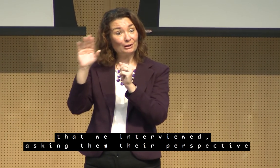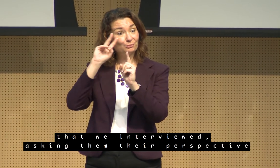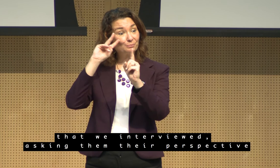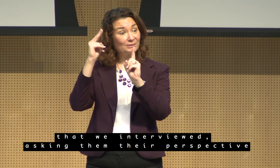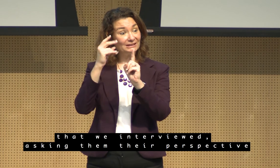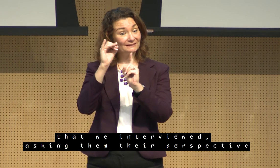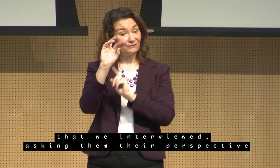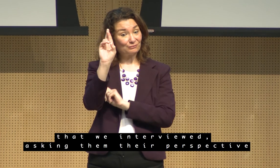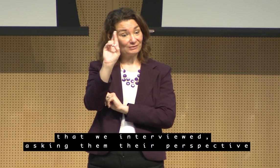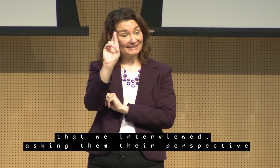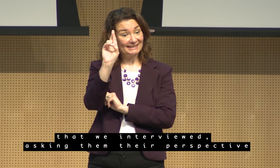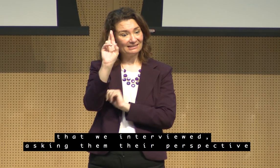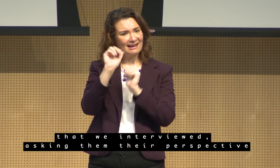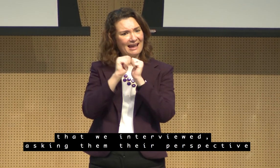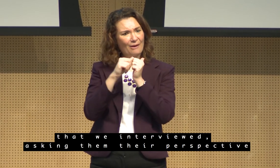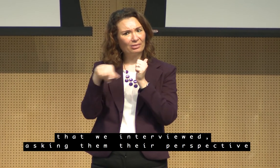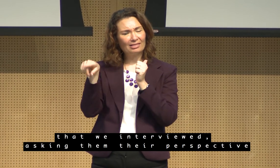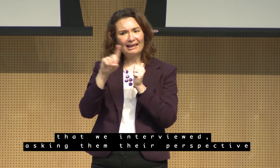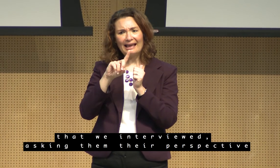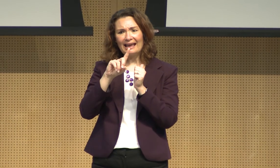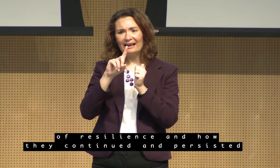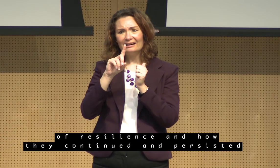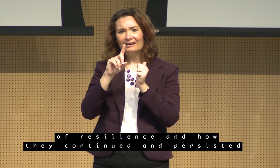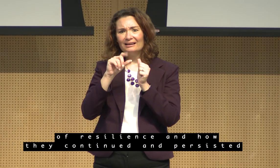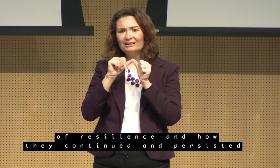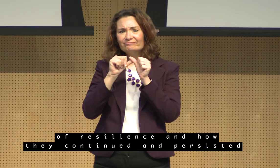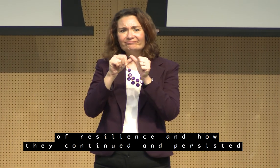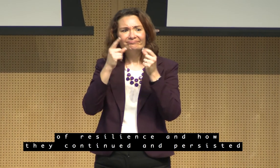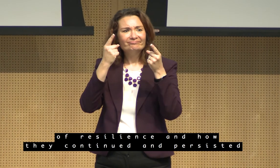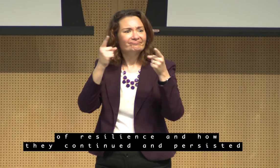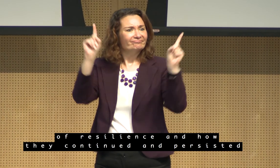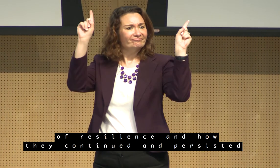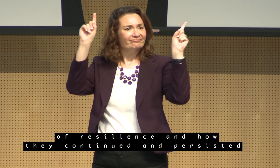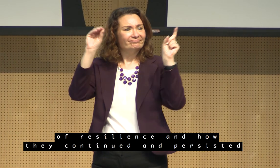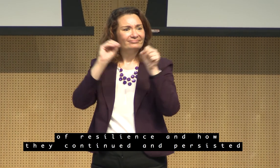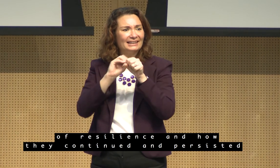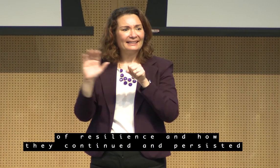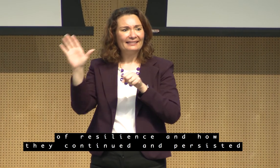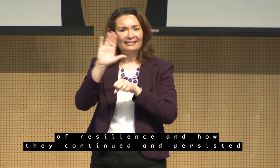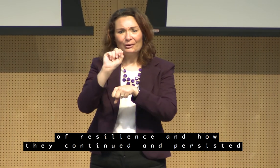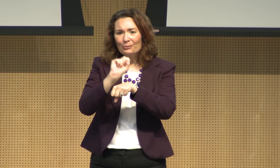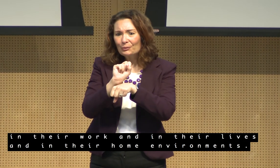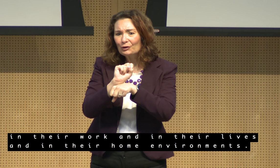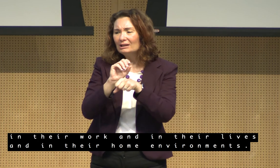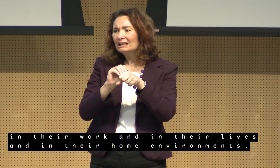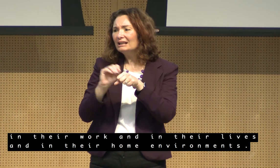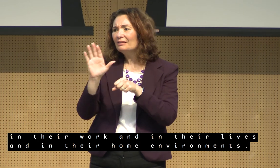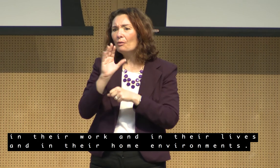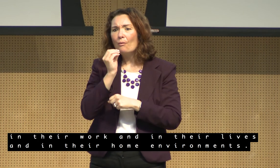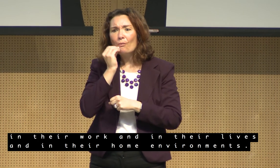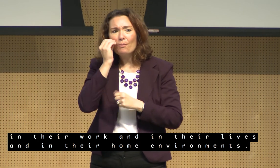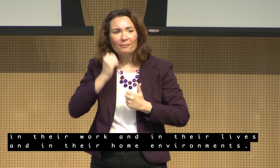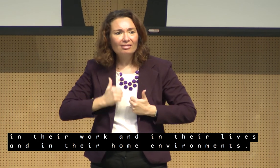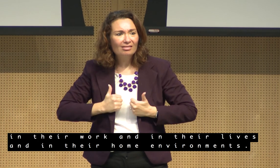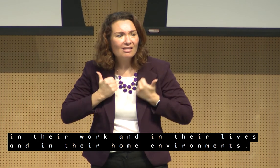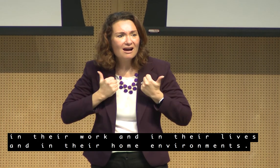interviewed, asking them their perspective of resilience and how they continued and persisted in their work and in their lives and in their